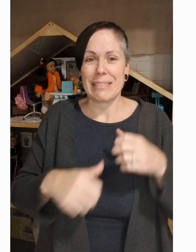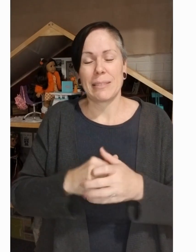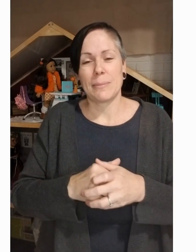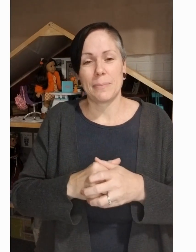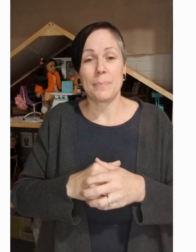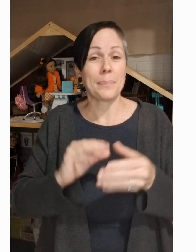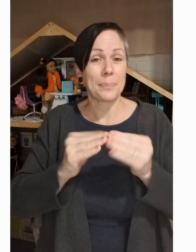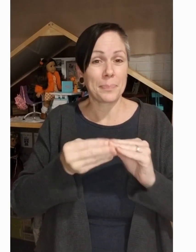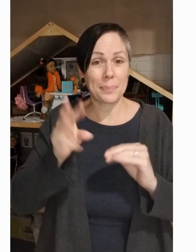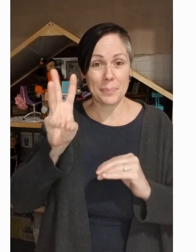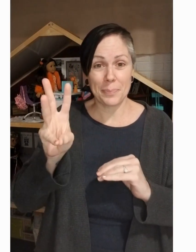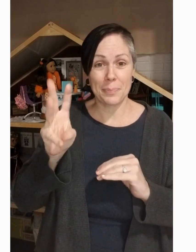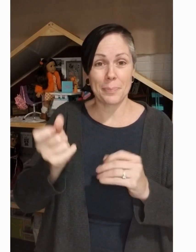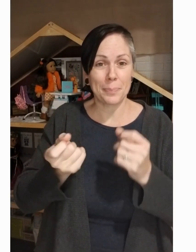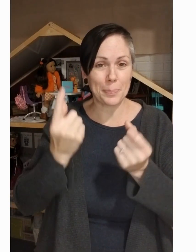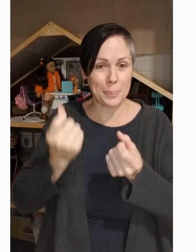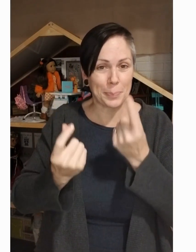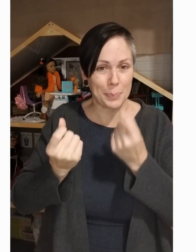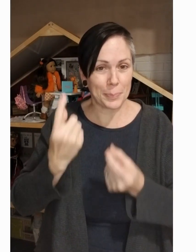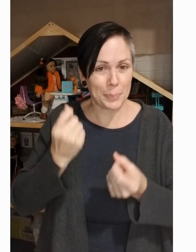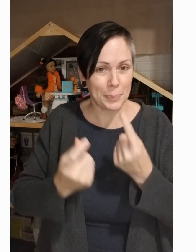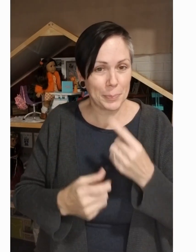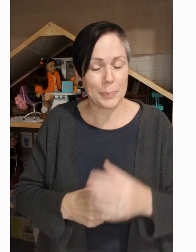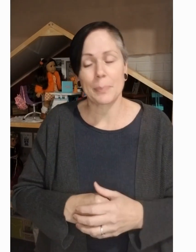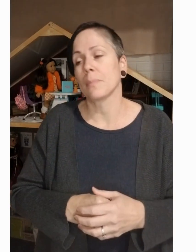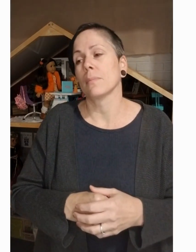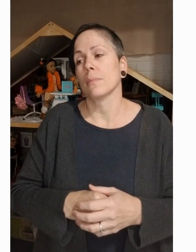6 was popcorn. I made